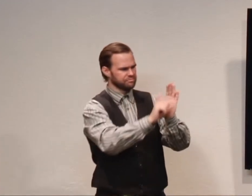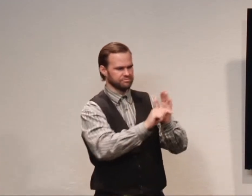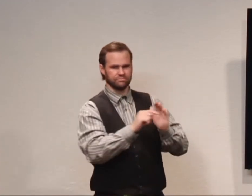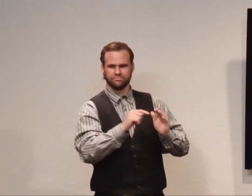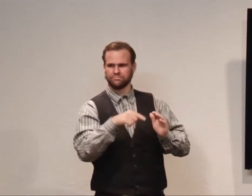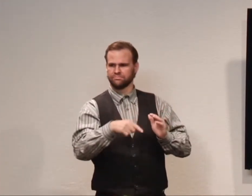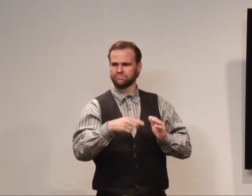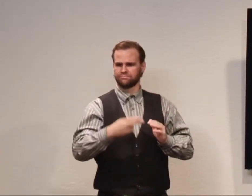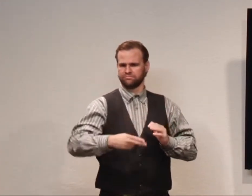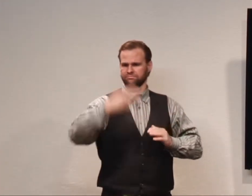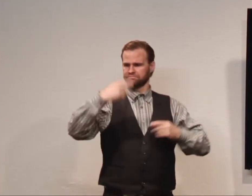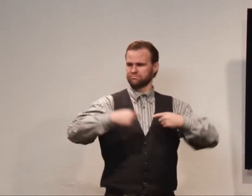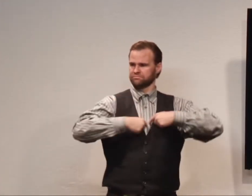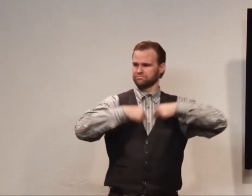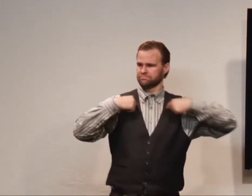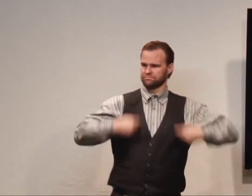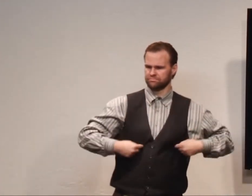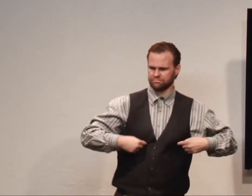So in the Old Testament,